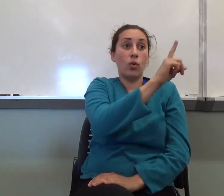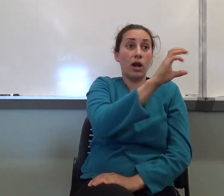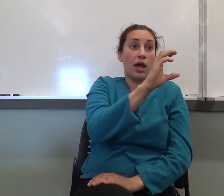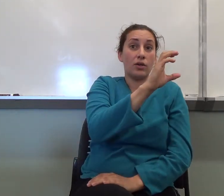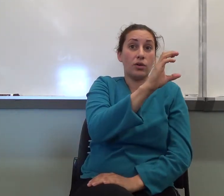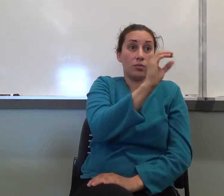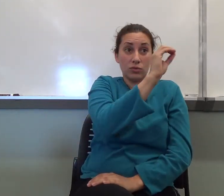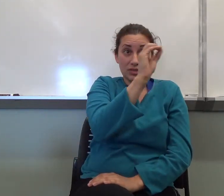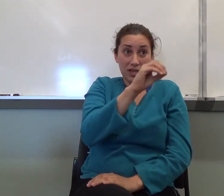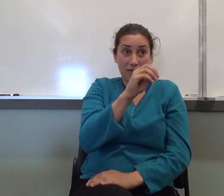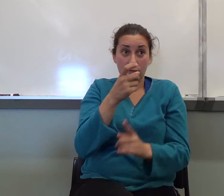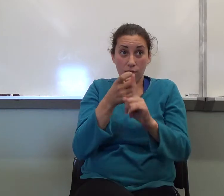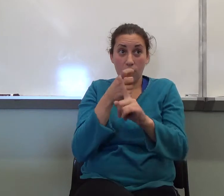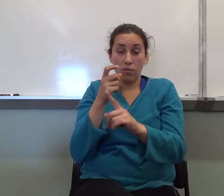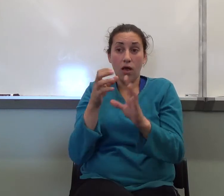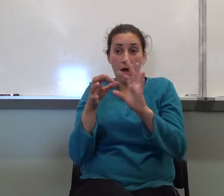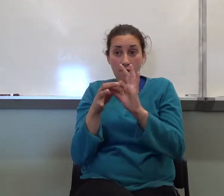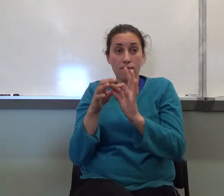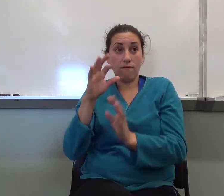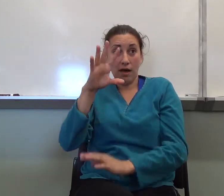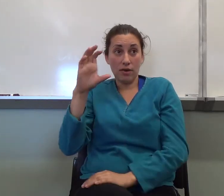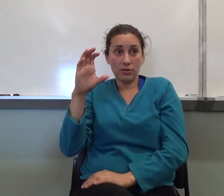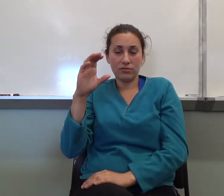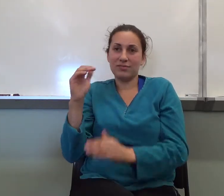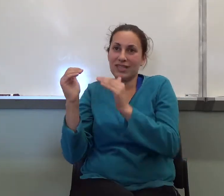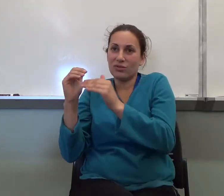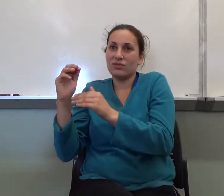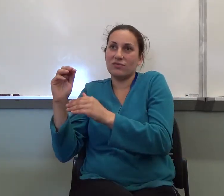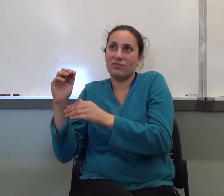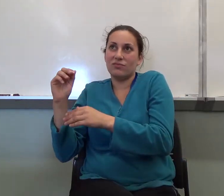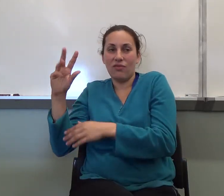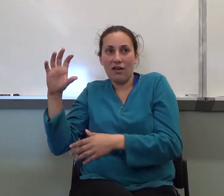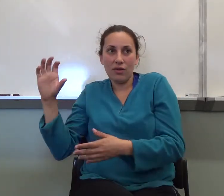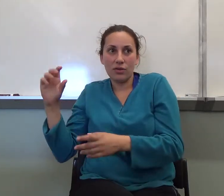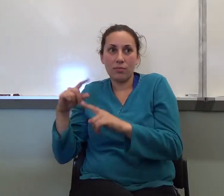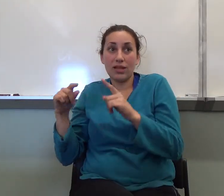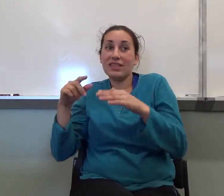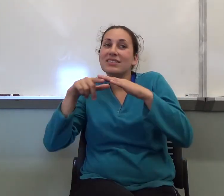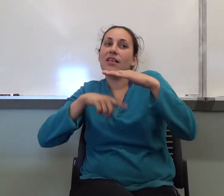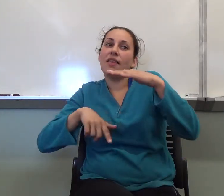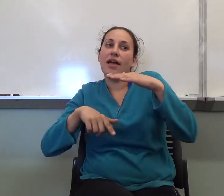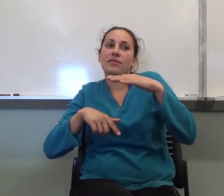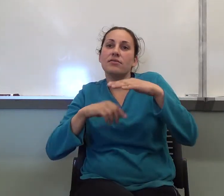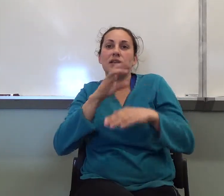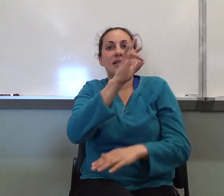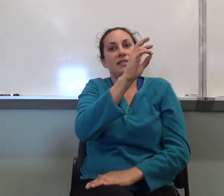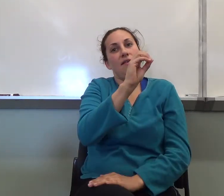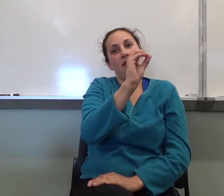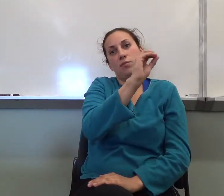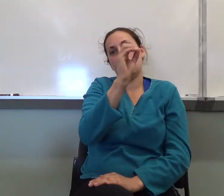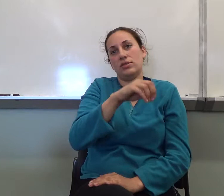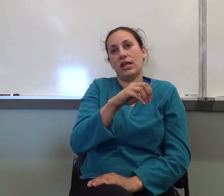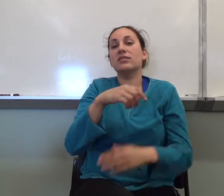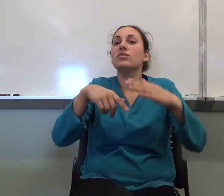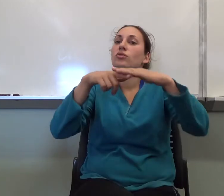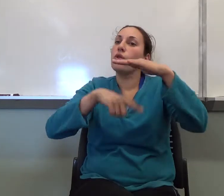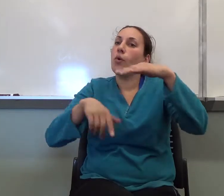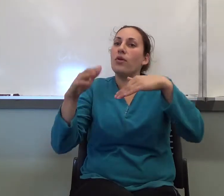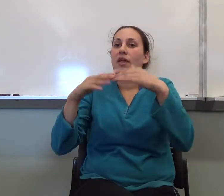500. And this is less. This is 70%. So you'd expect a number that's less than 500, and 350 is less